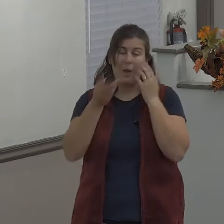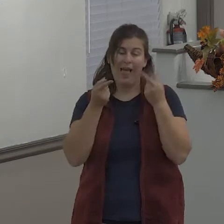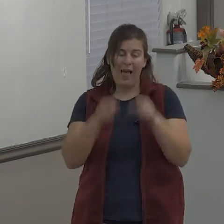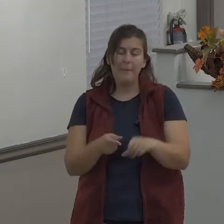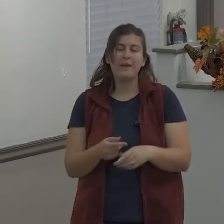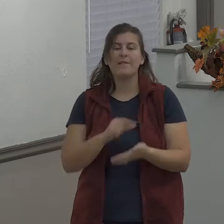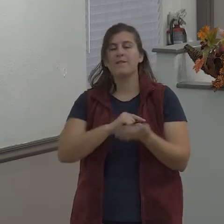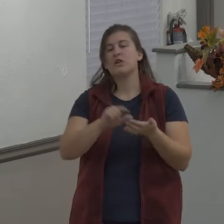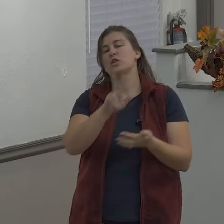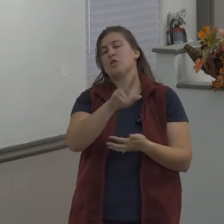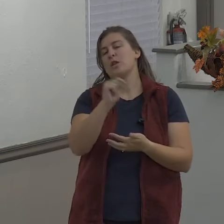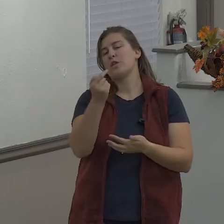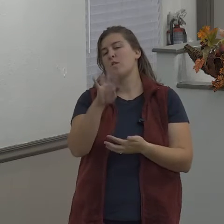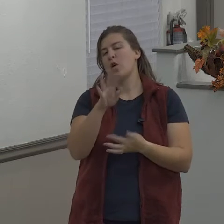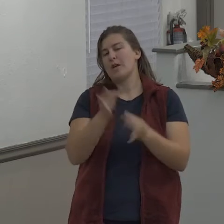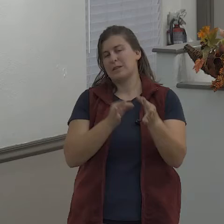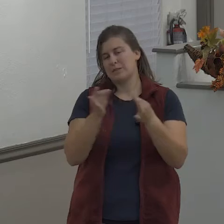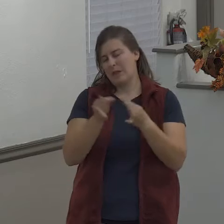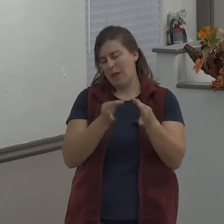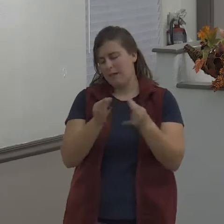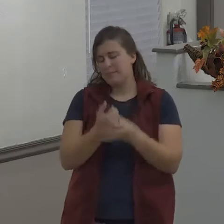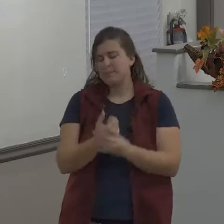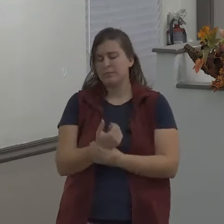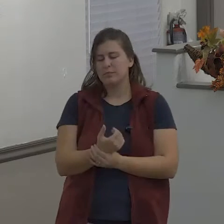that it would happen in verse 3 and 4,